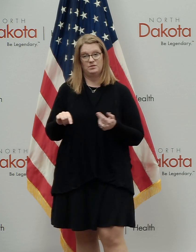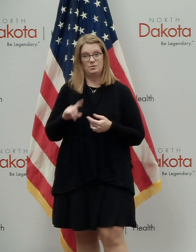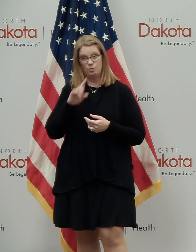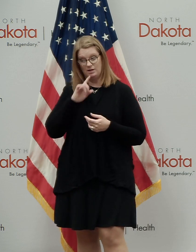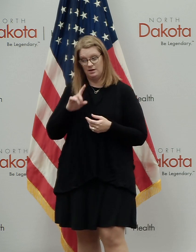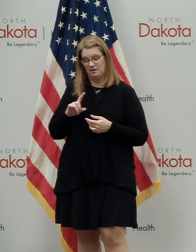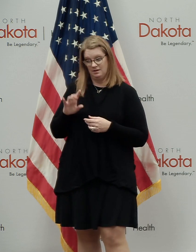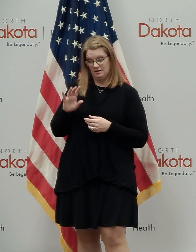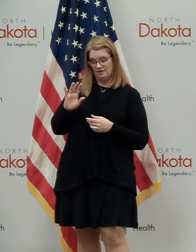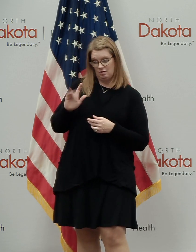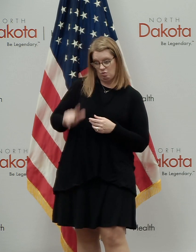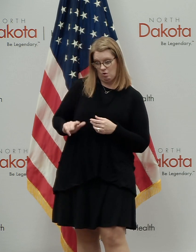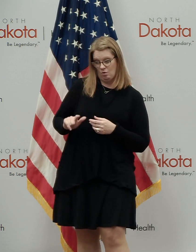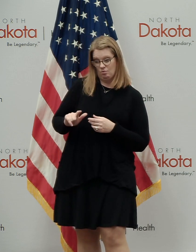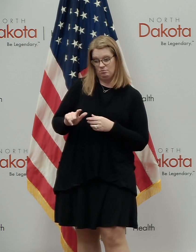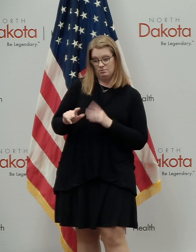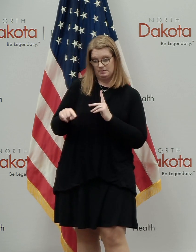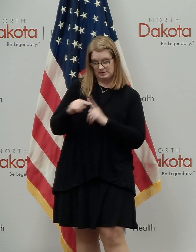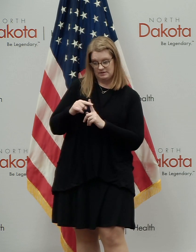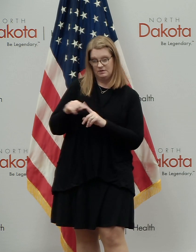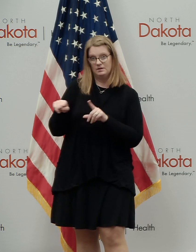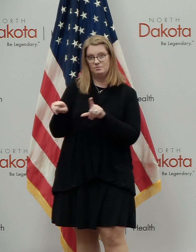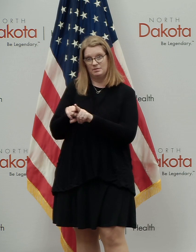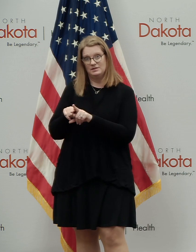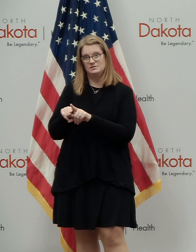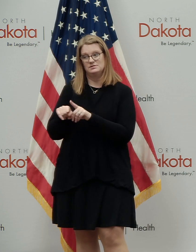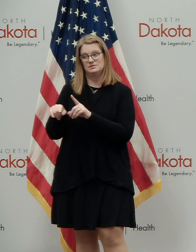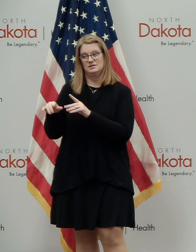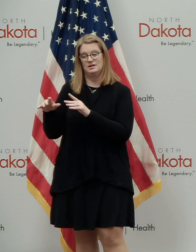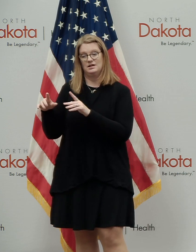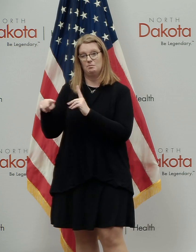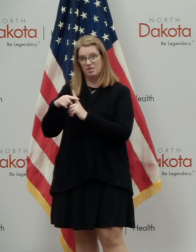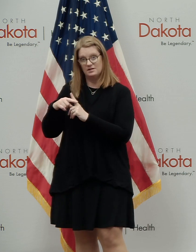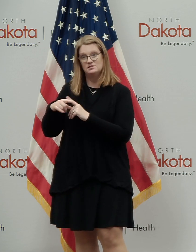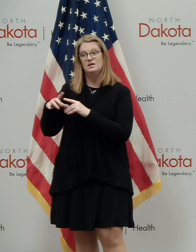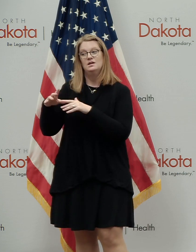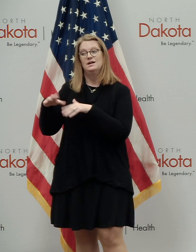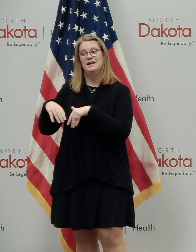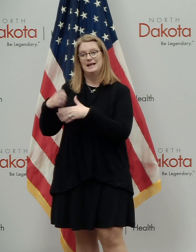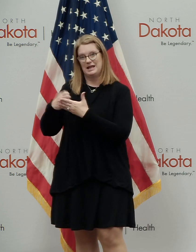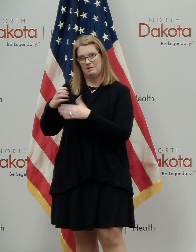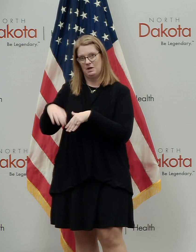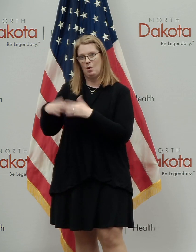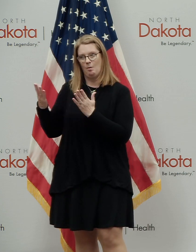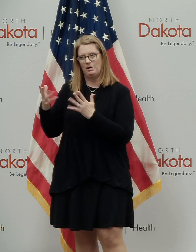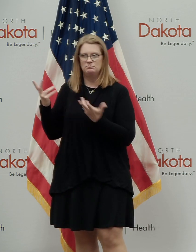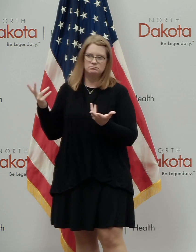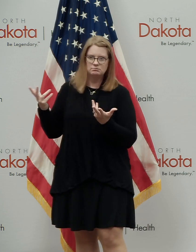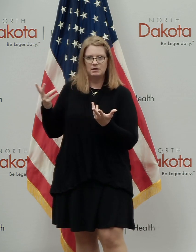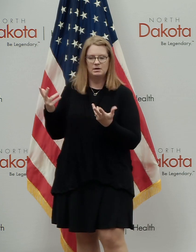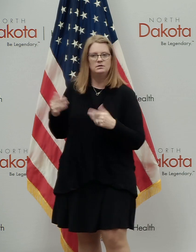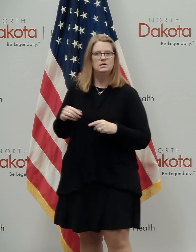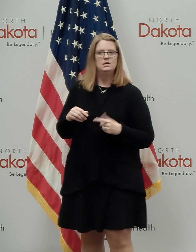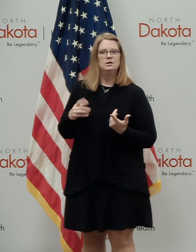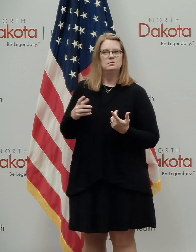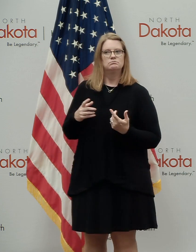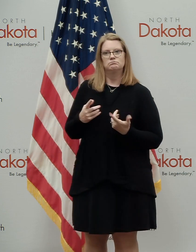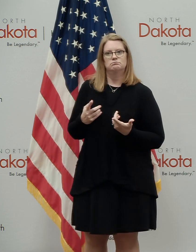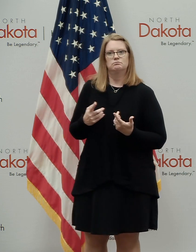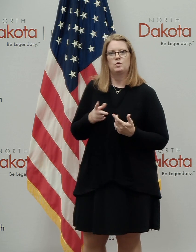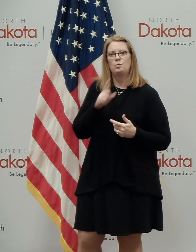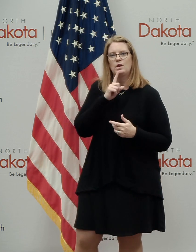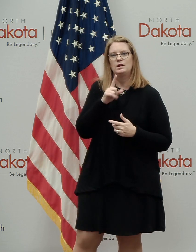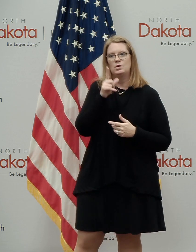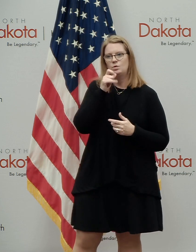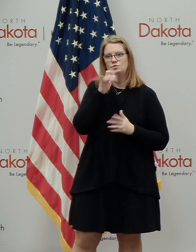a positivity rate and their economy open. I mean, so that if you're going to say, who's doing among the states, who's doing